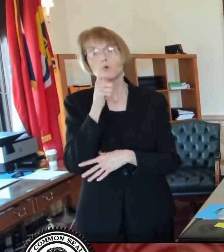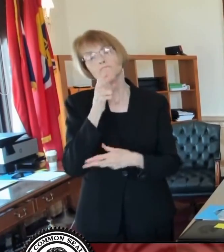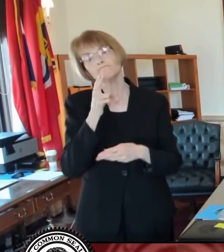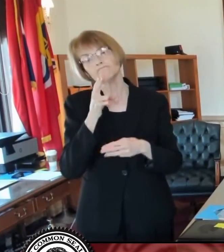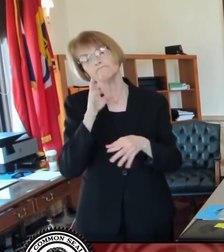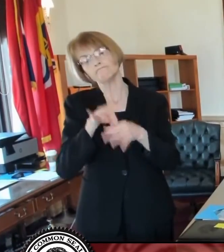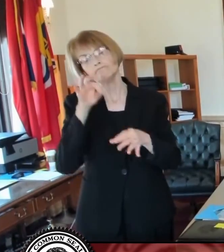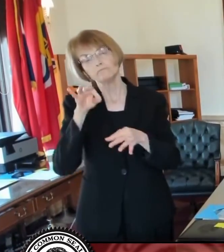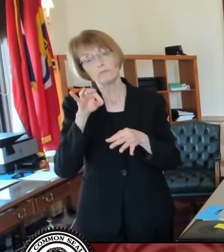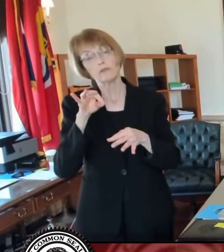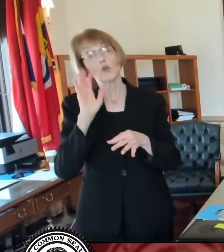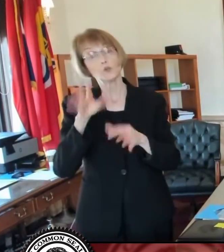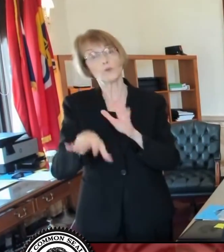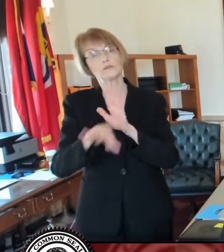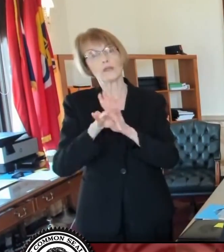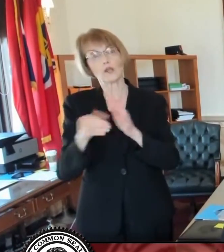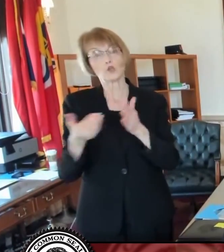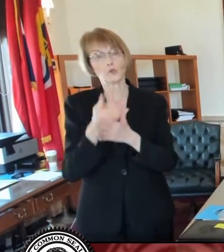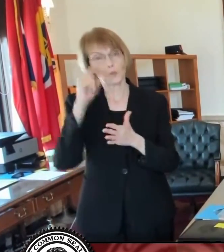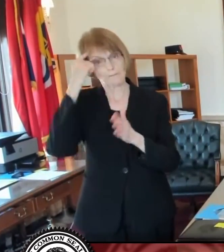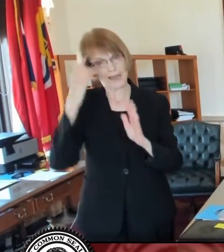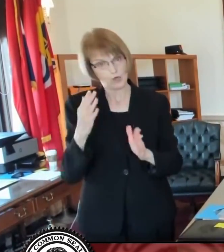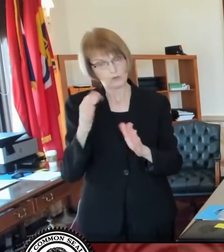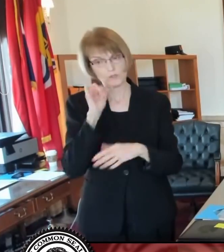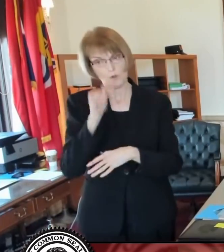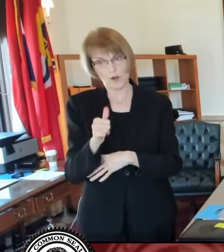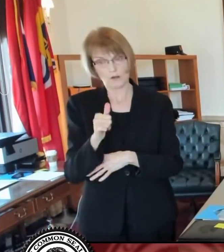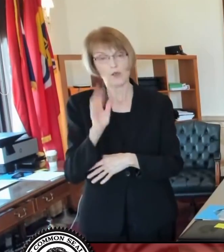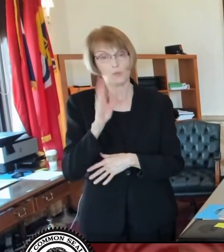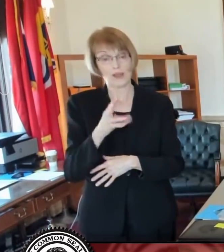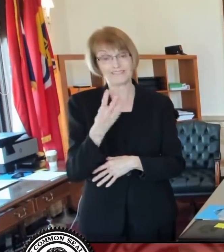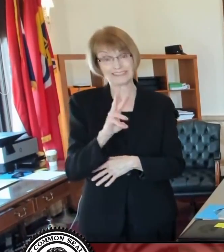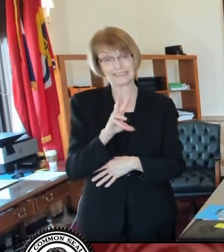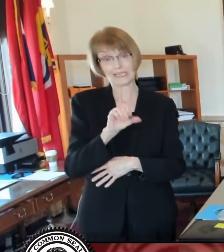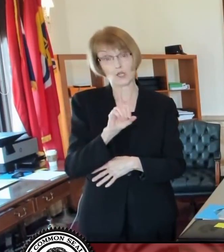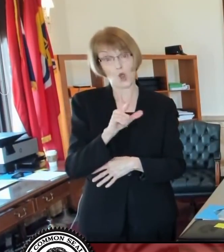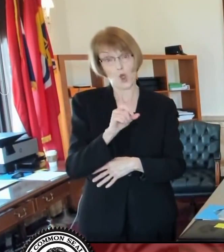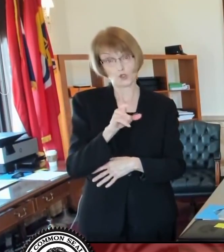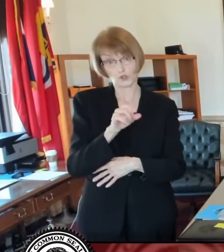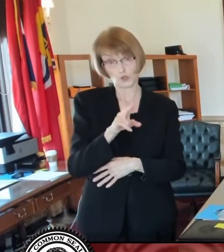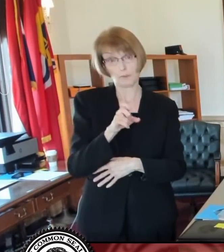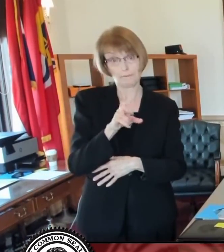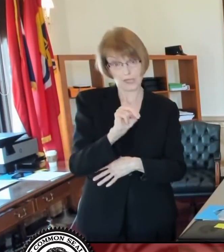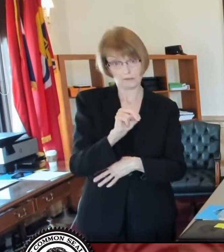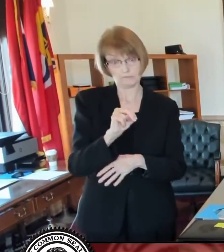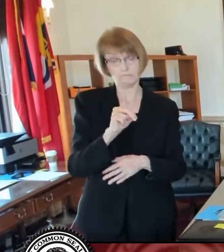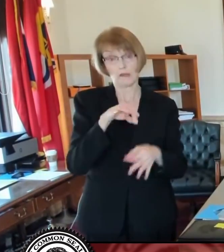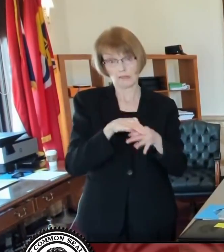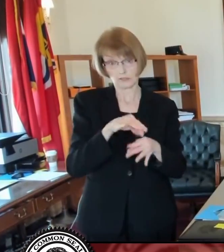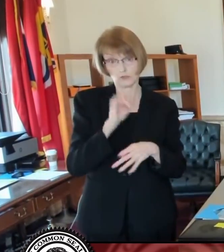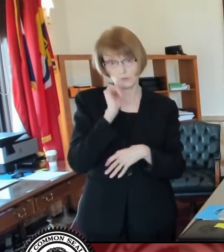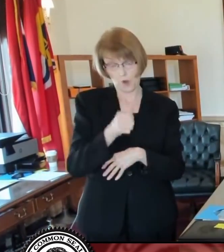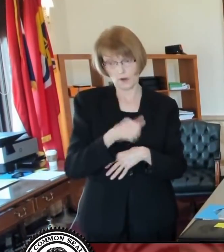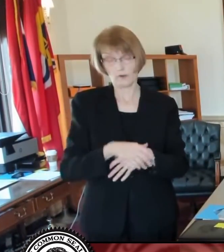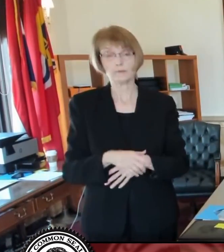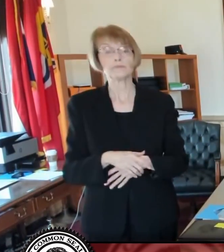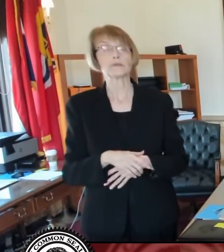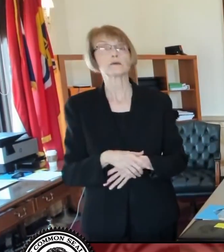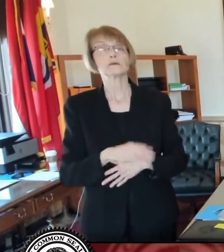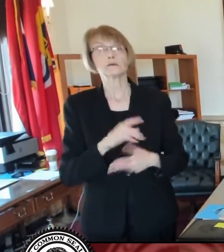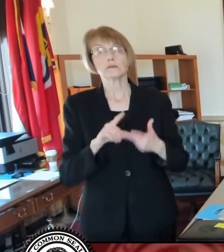you're going to select a new mayor tomorrow. There will be 16 aldermen elected tomorrow. There are